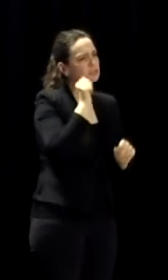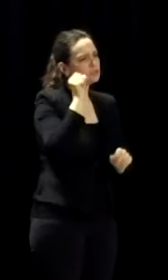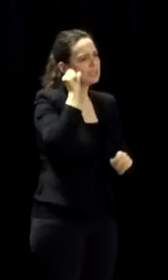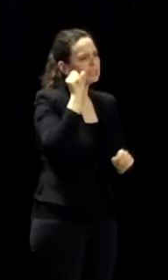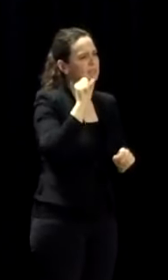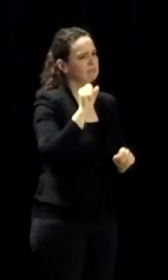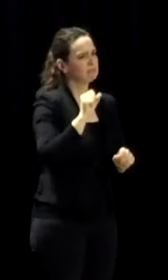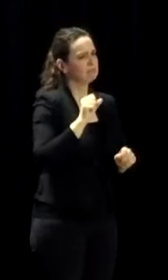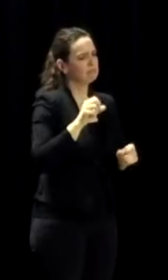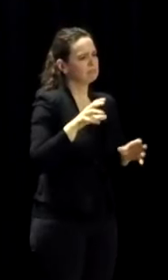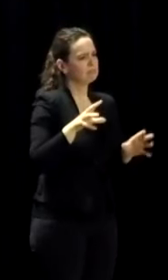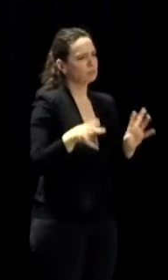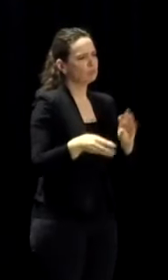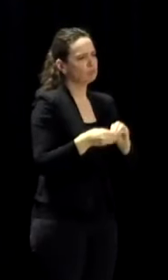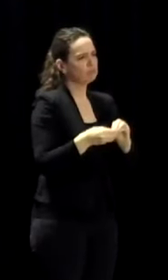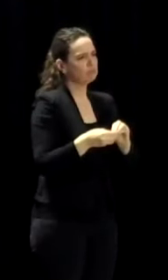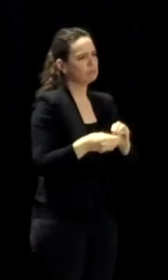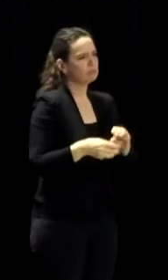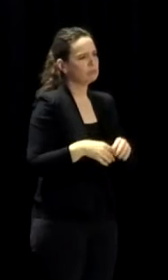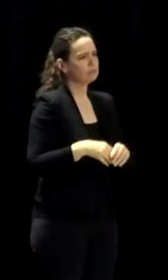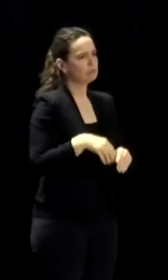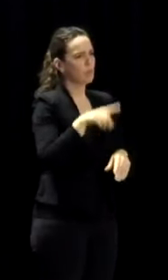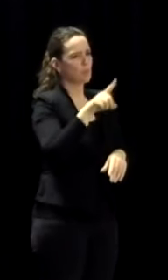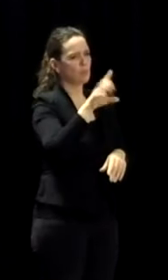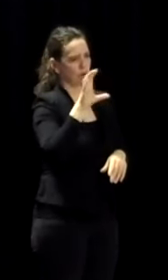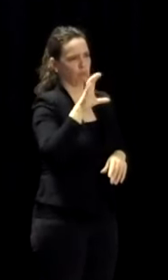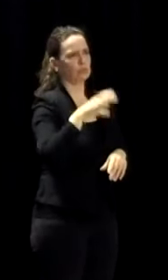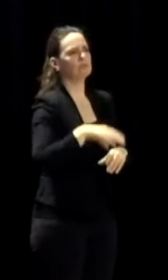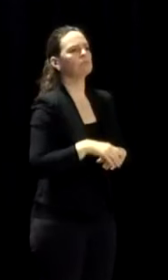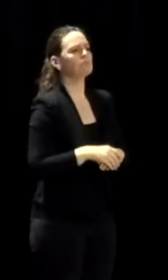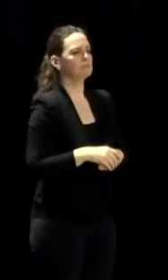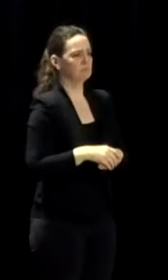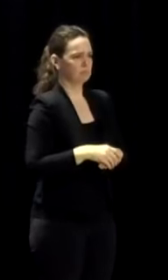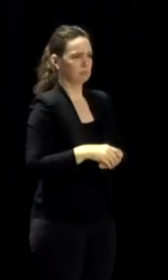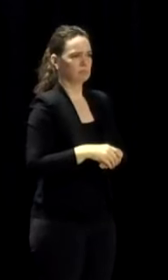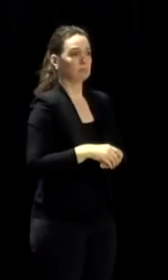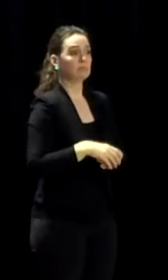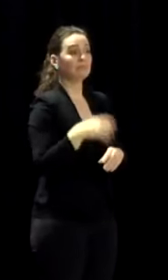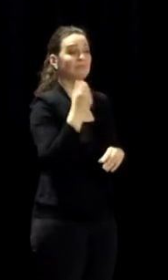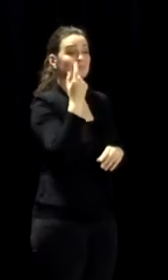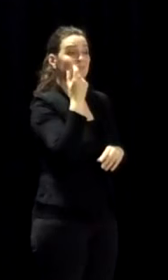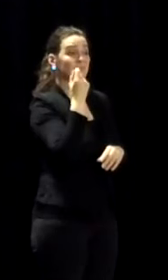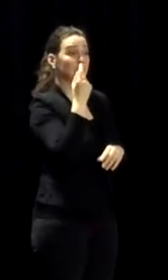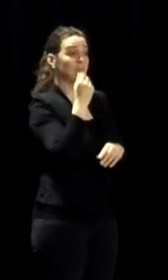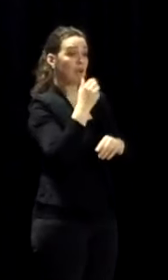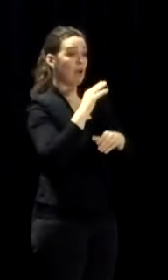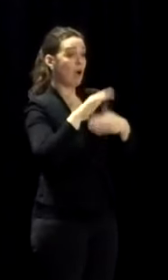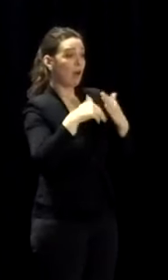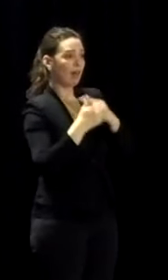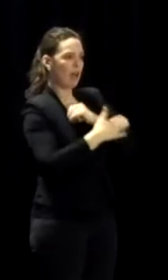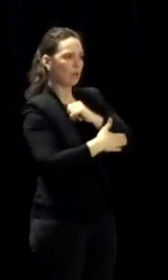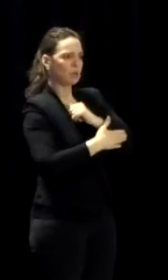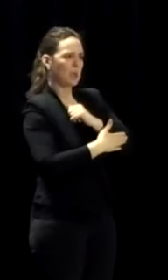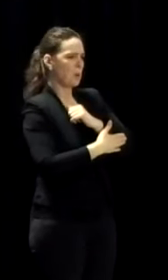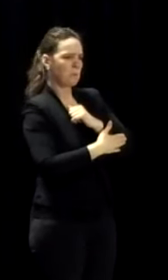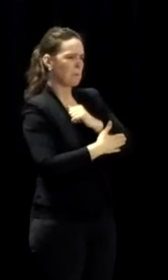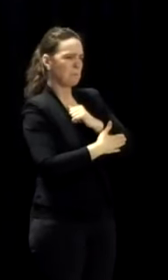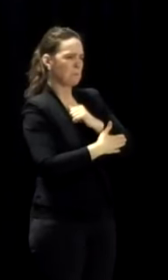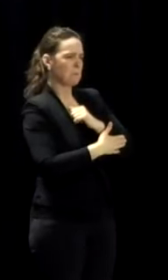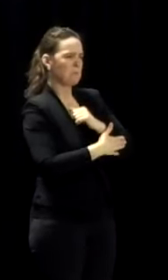Tim, not all those are county residents, but I think Onondaga County we had probably between 125 and 150 people when you